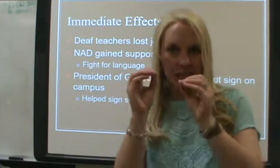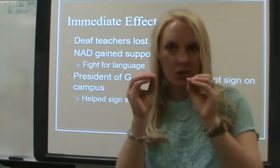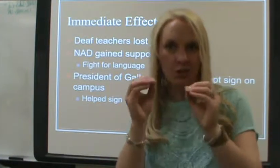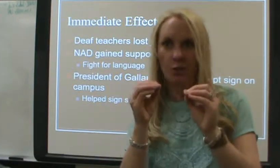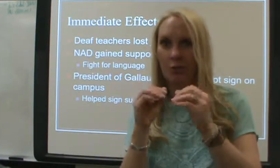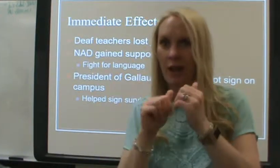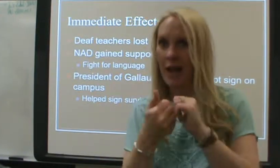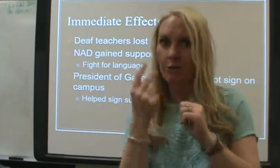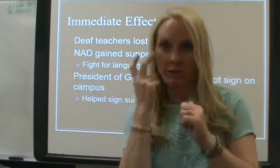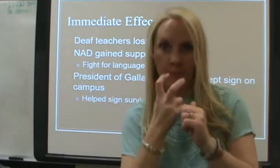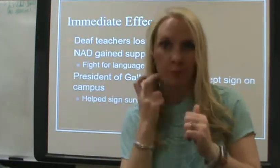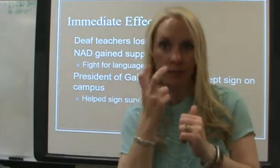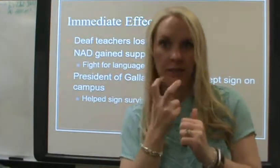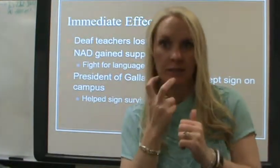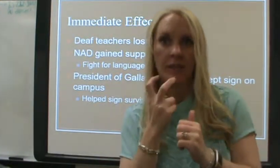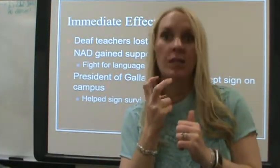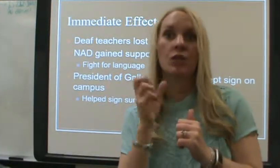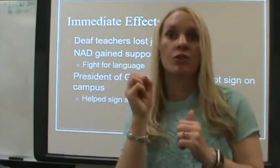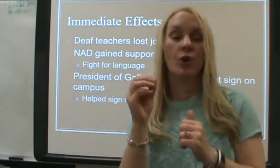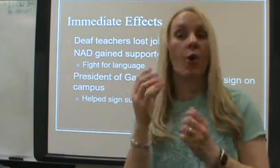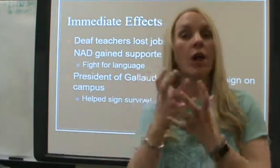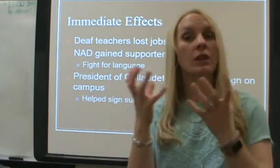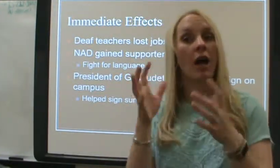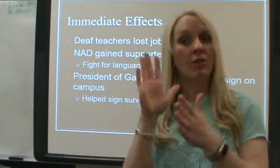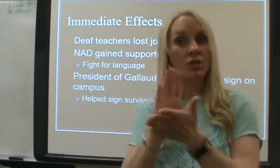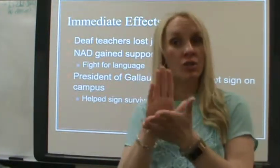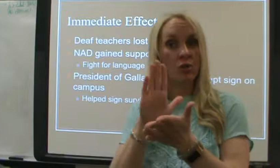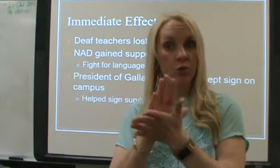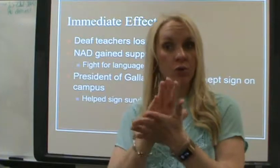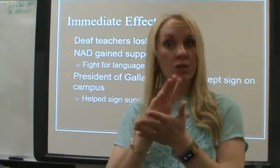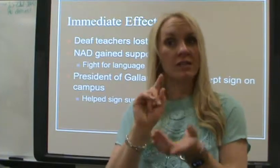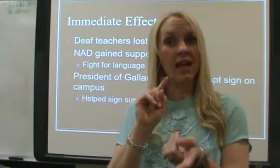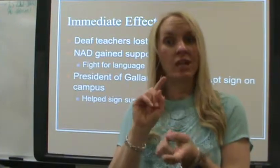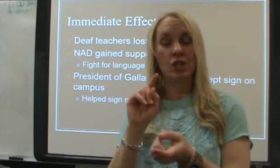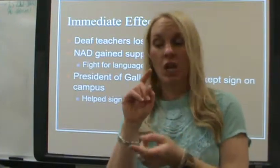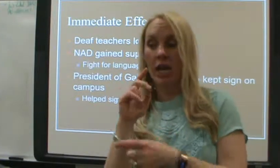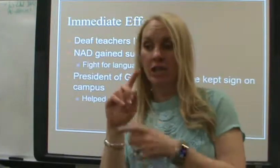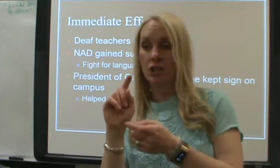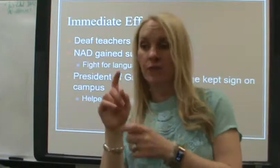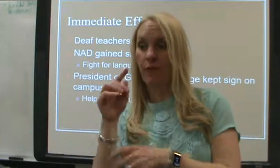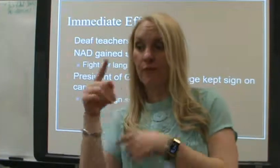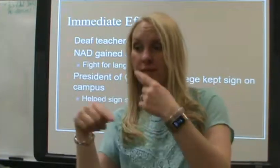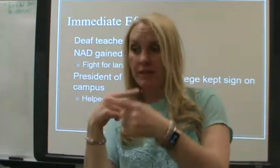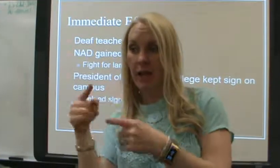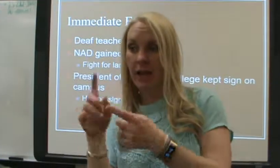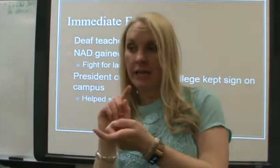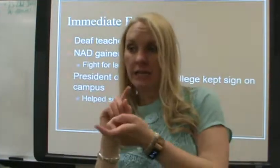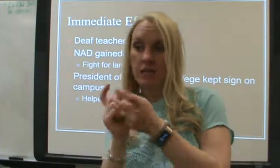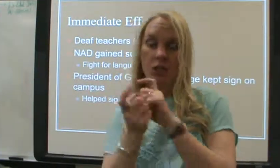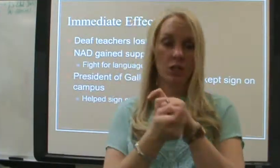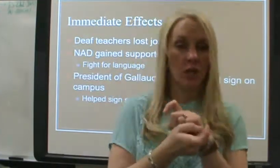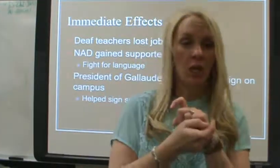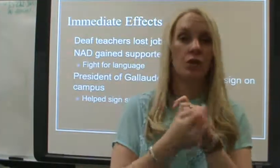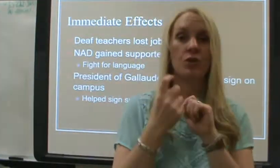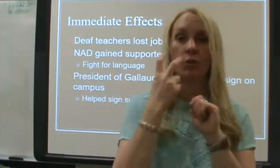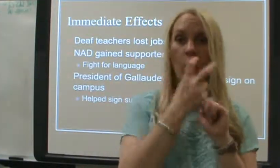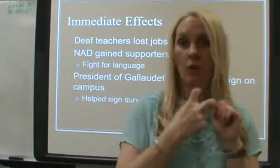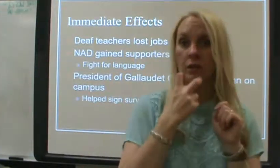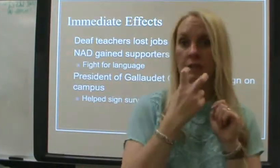teach you how to lip read. So a lot of the schools that changed from sign and to